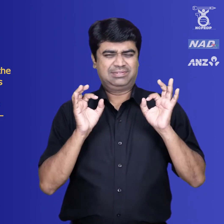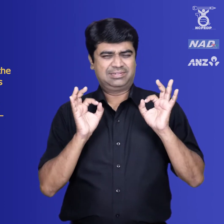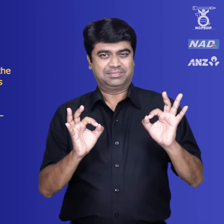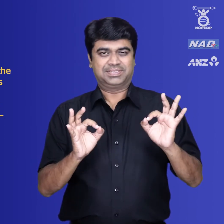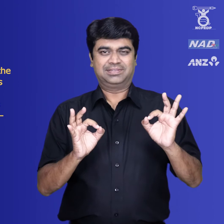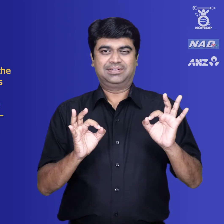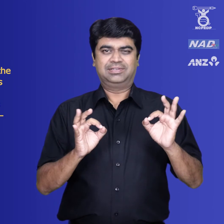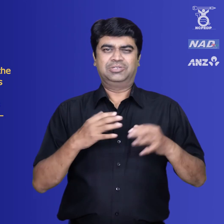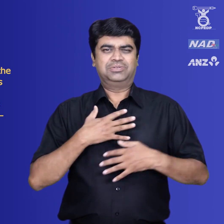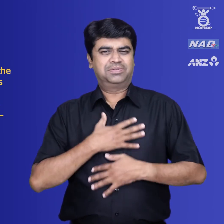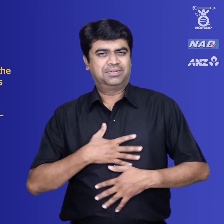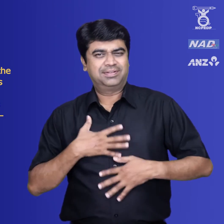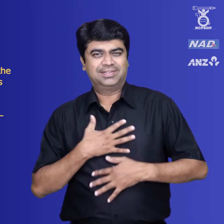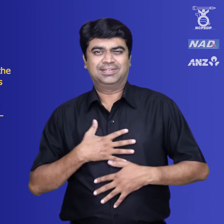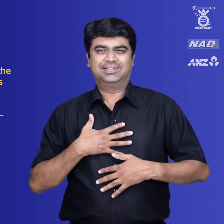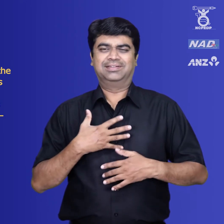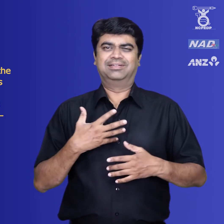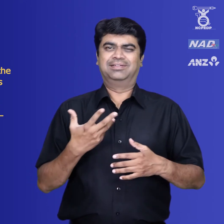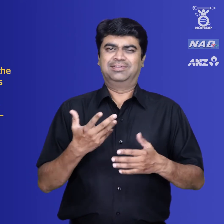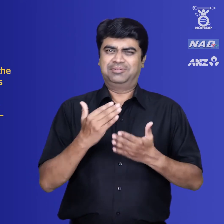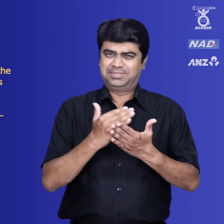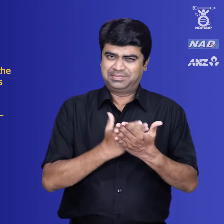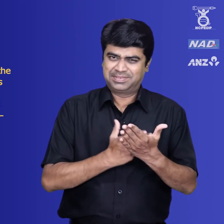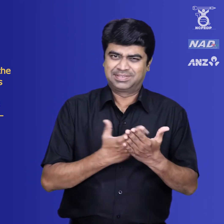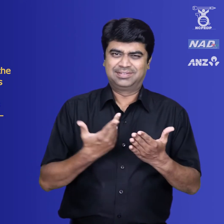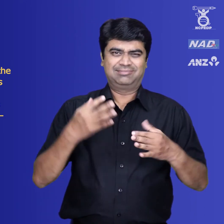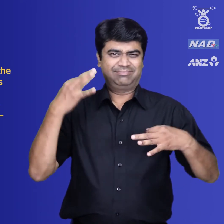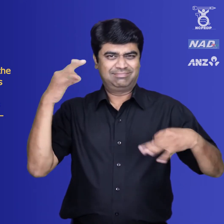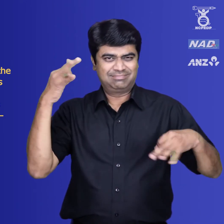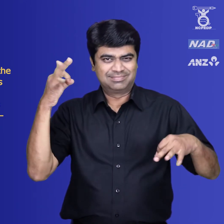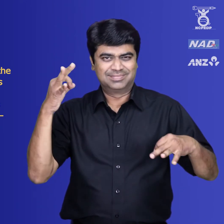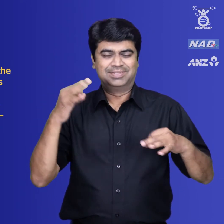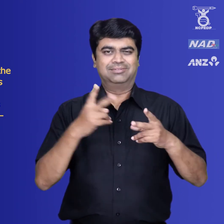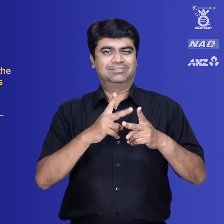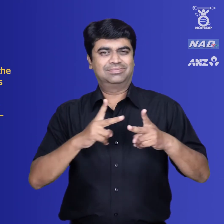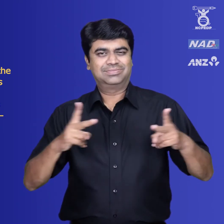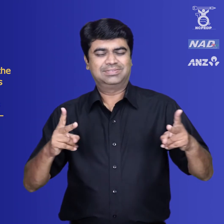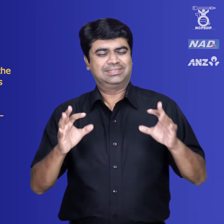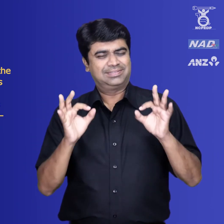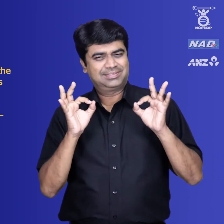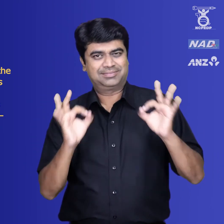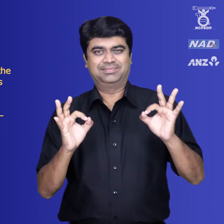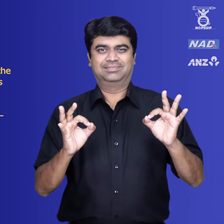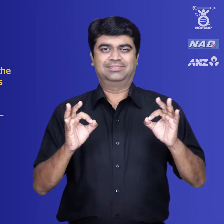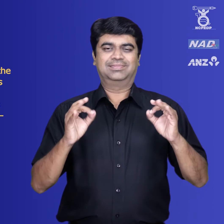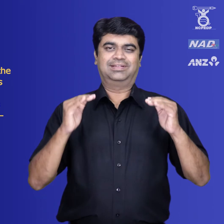Promoting recreation centers and other associational activities.